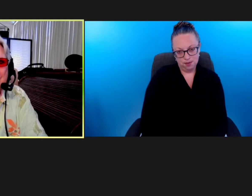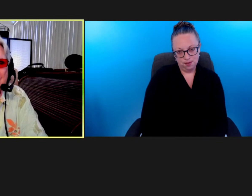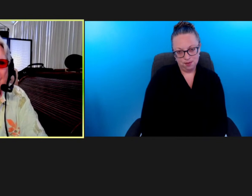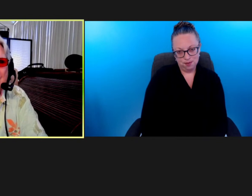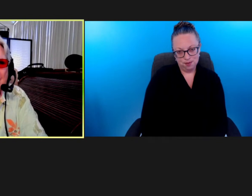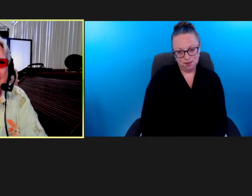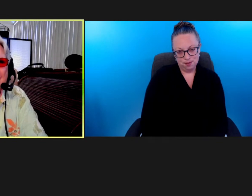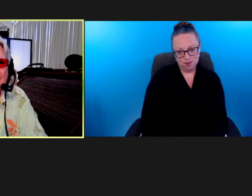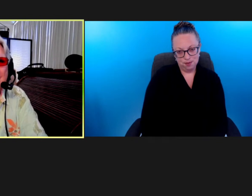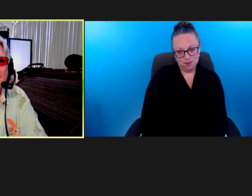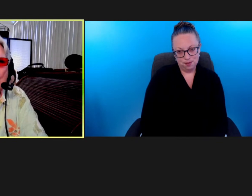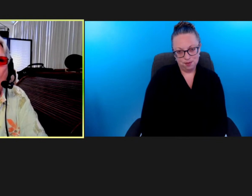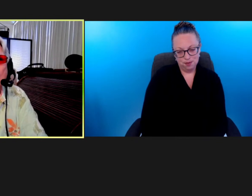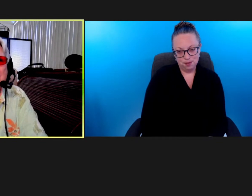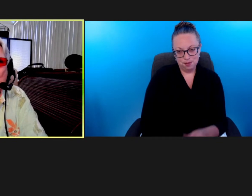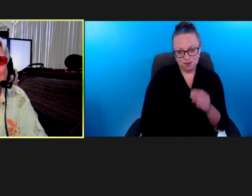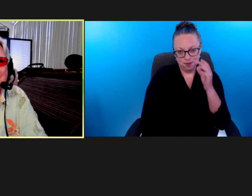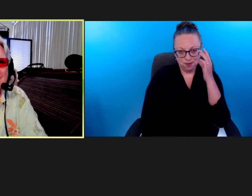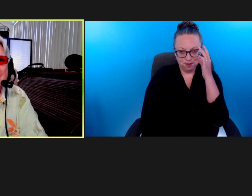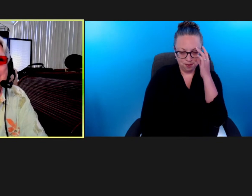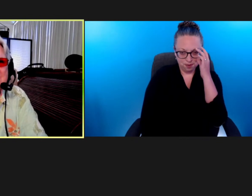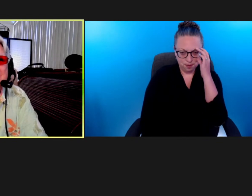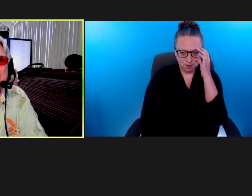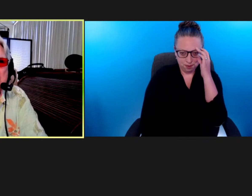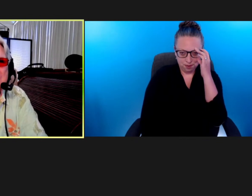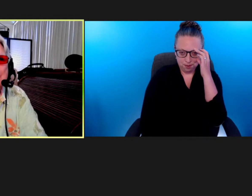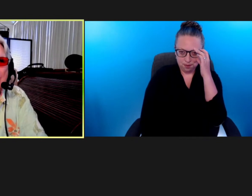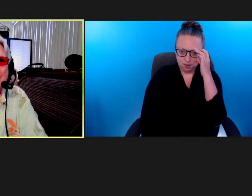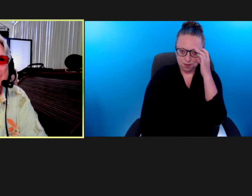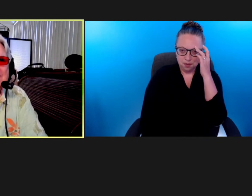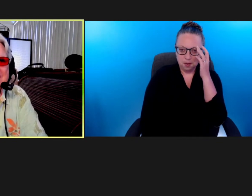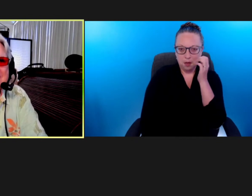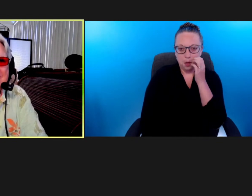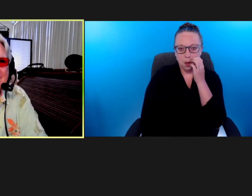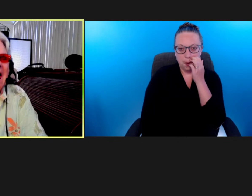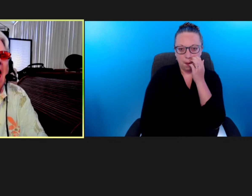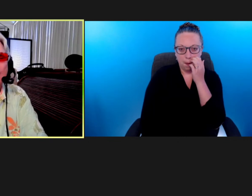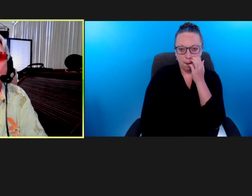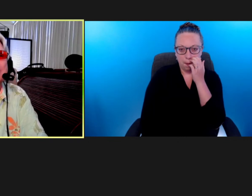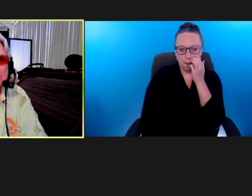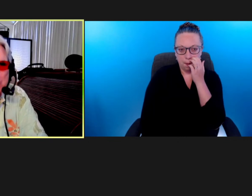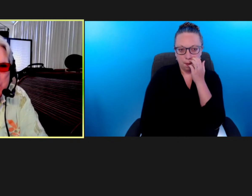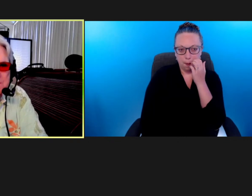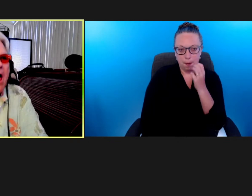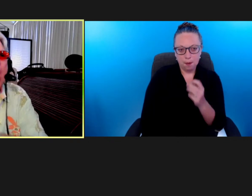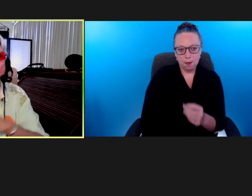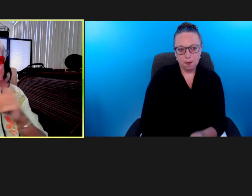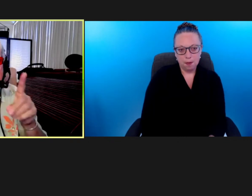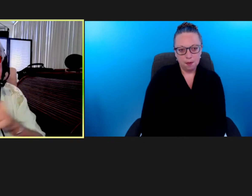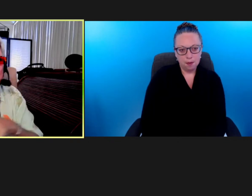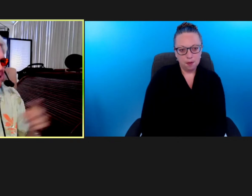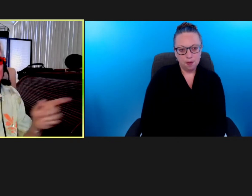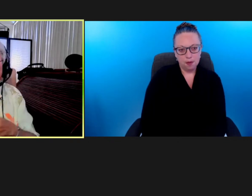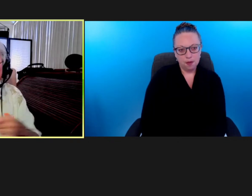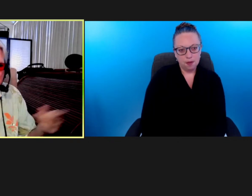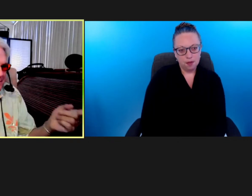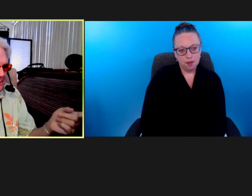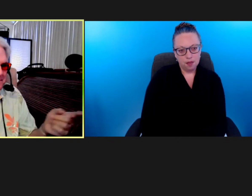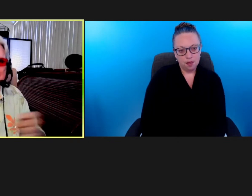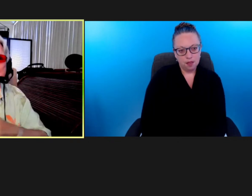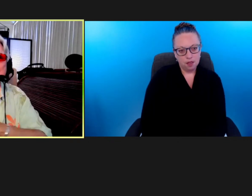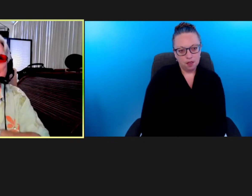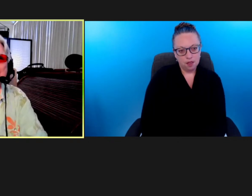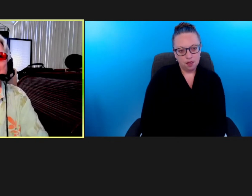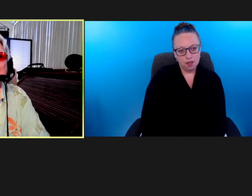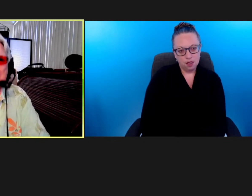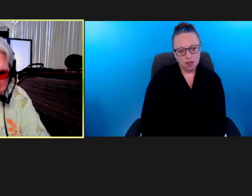abstract AT. I want choices like my sisters and brothers. Shelves of electronics. I want to choose one from the other. Person pulls